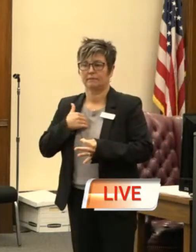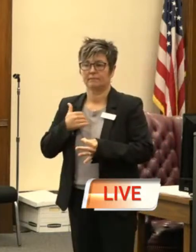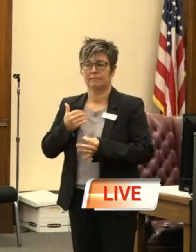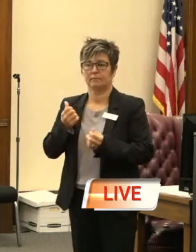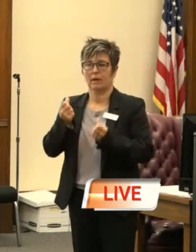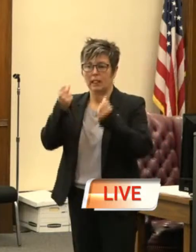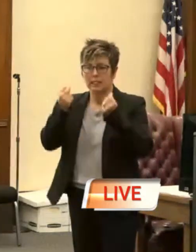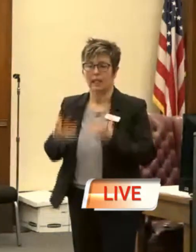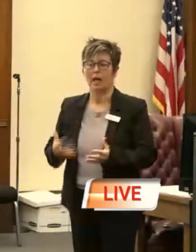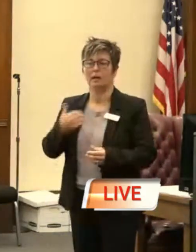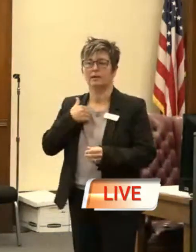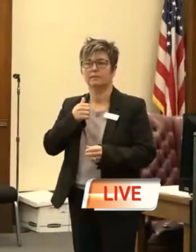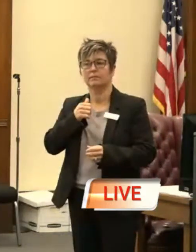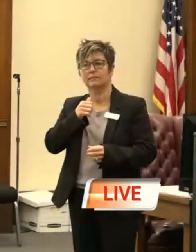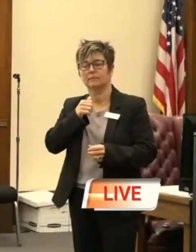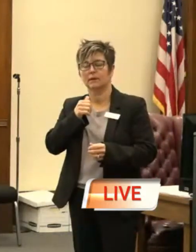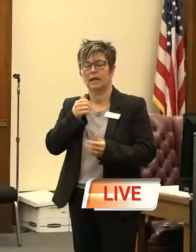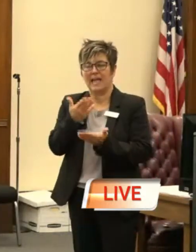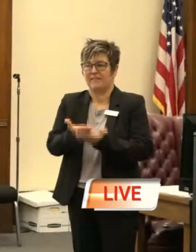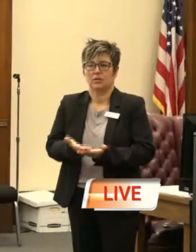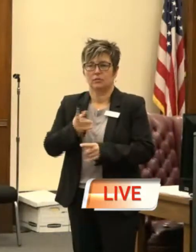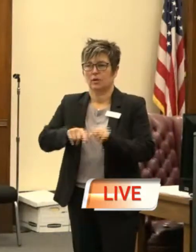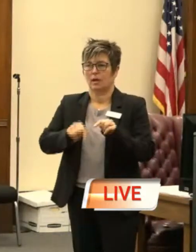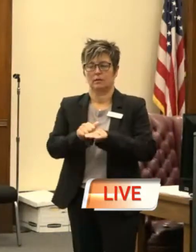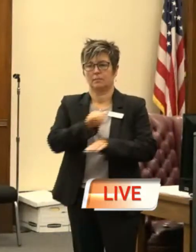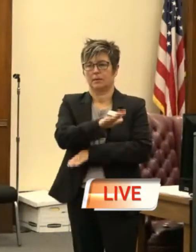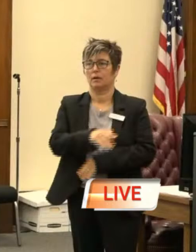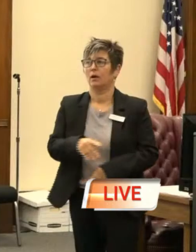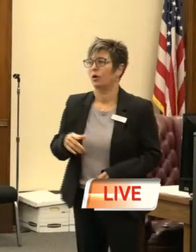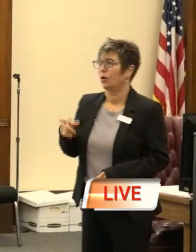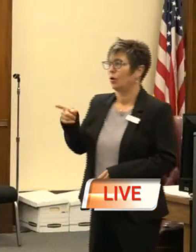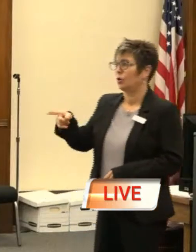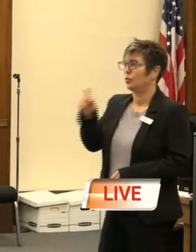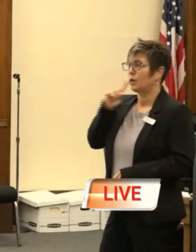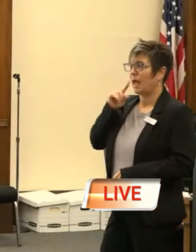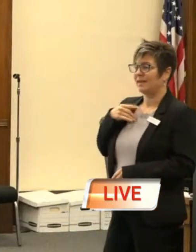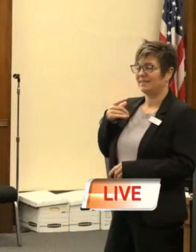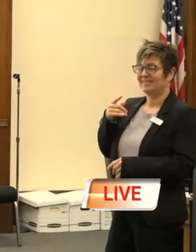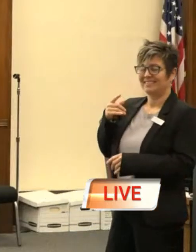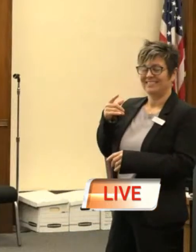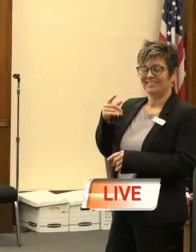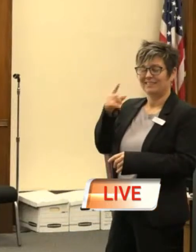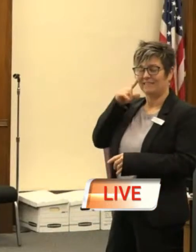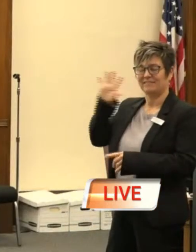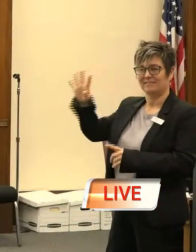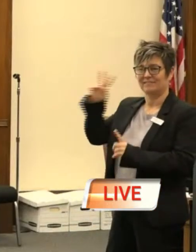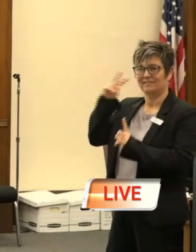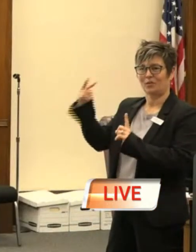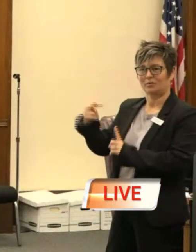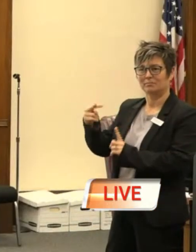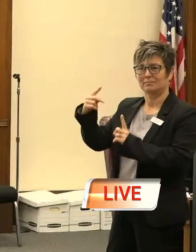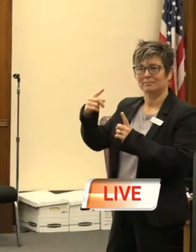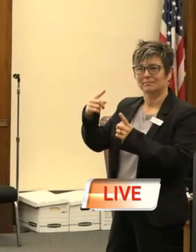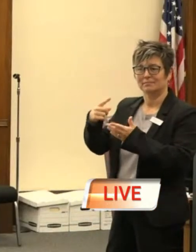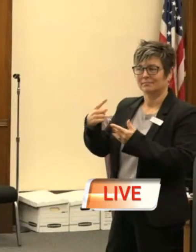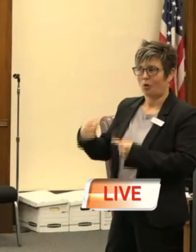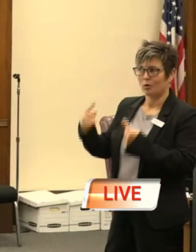I know you can state, I mean, you can make that argument, make that statement, and